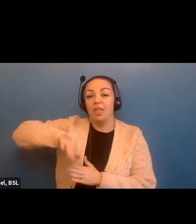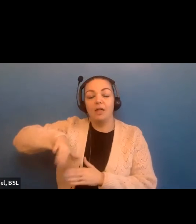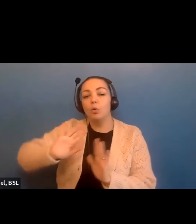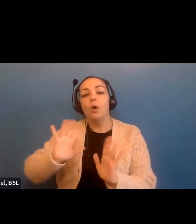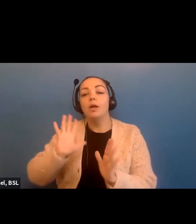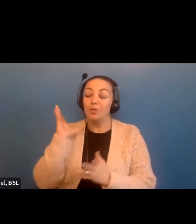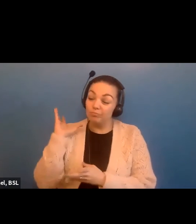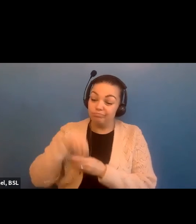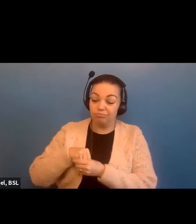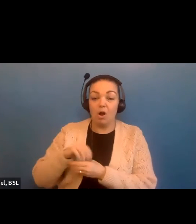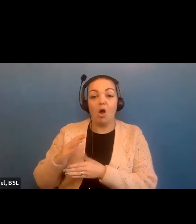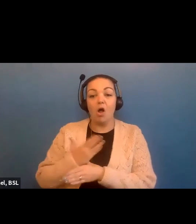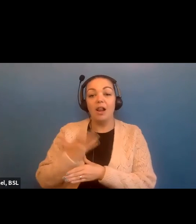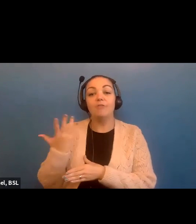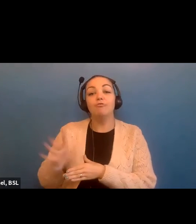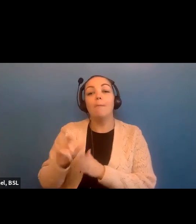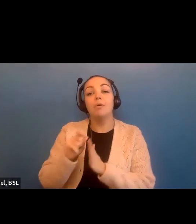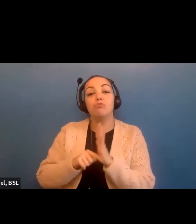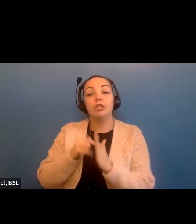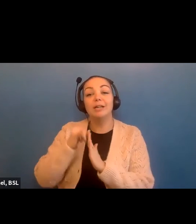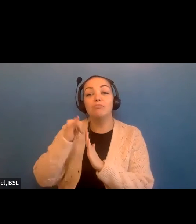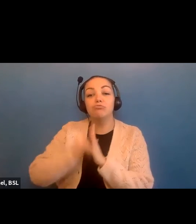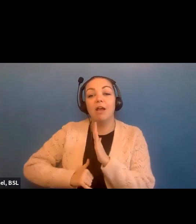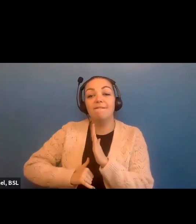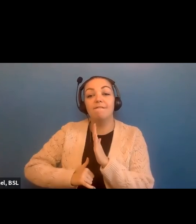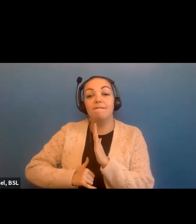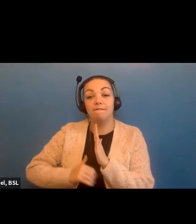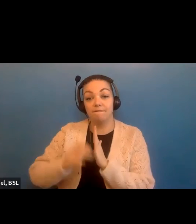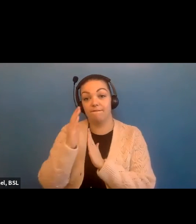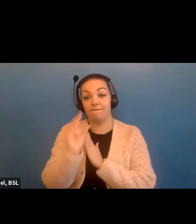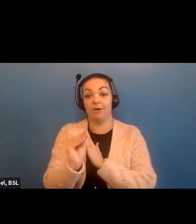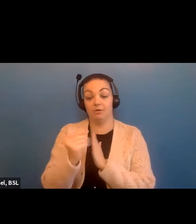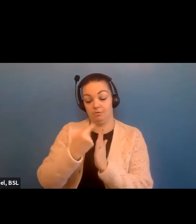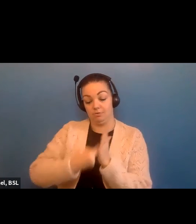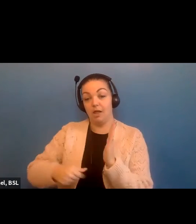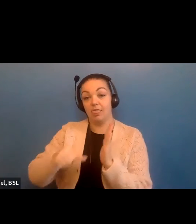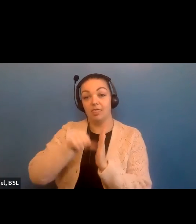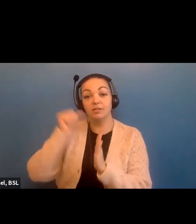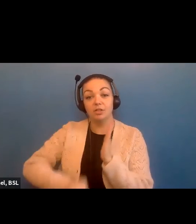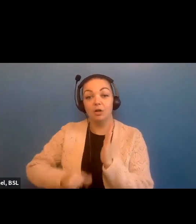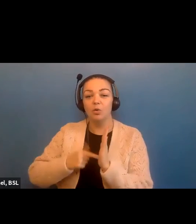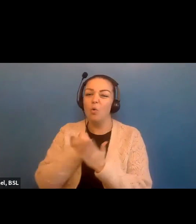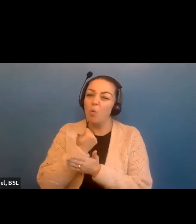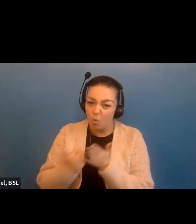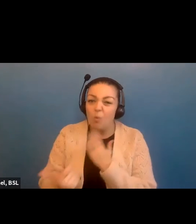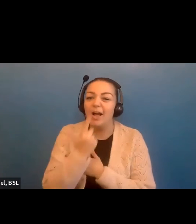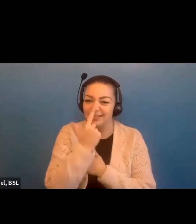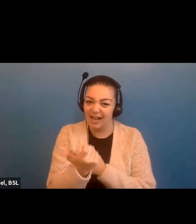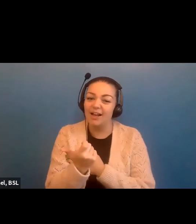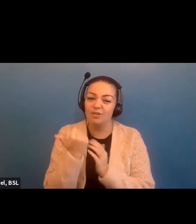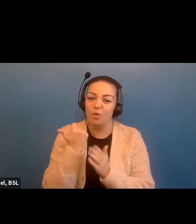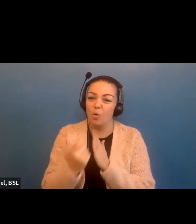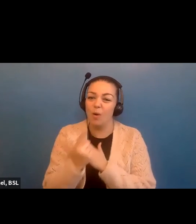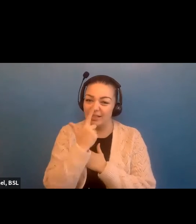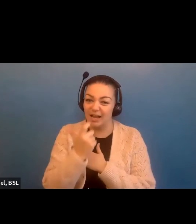project brief, and I'm of the opinion there's no real excuse for not doing it. There's always a way to do it and achieve